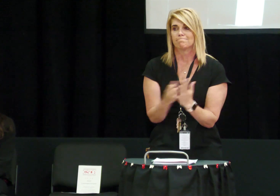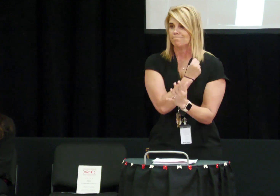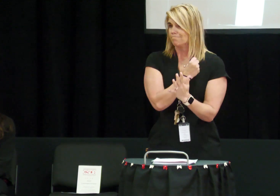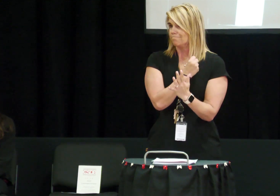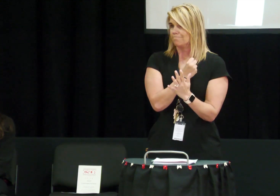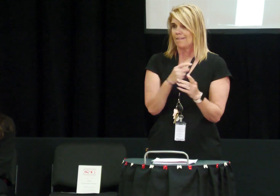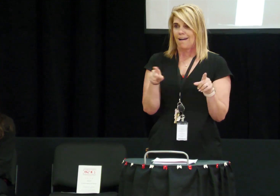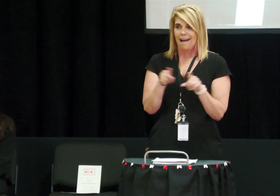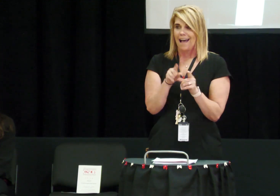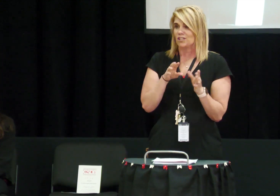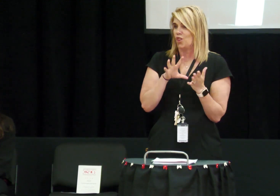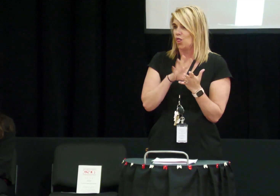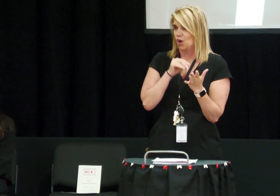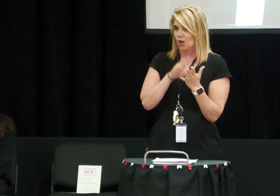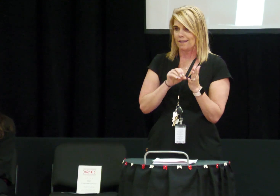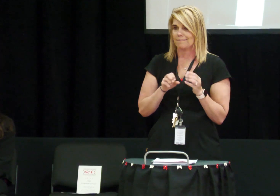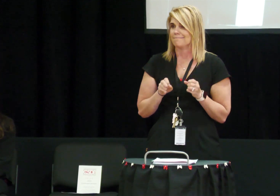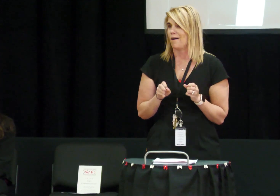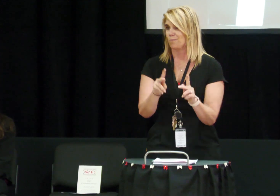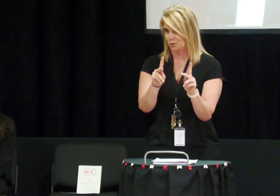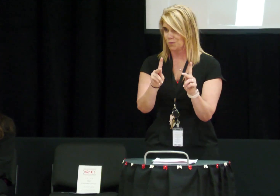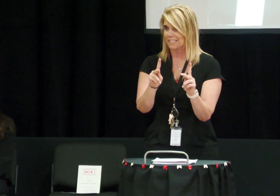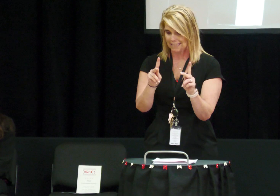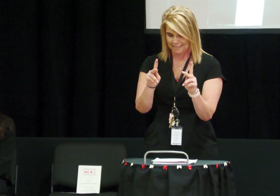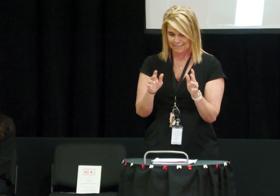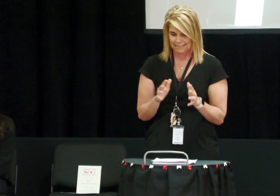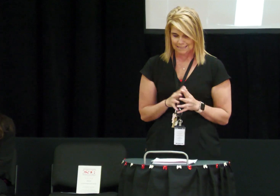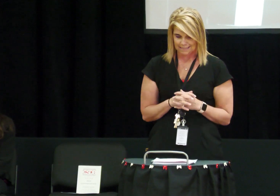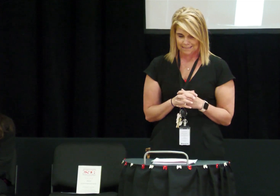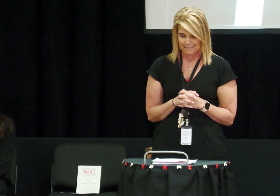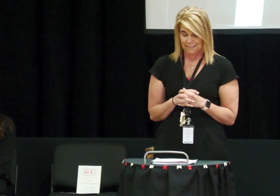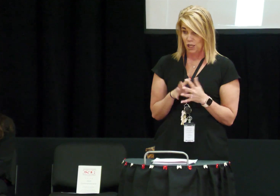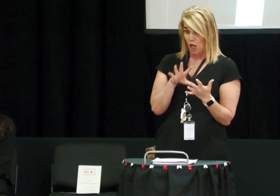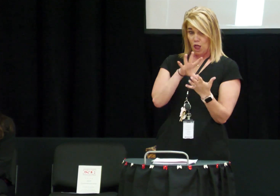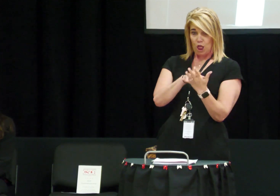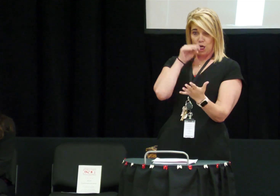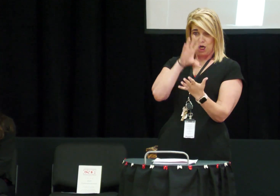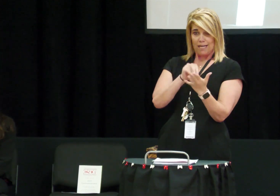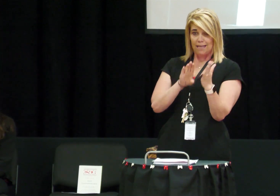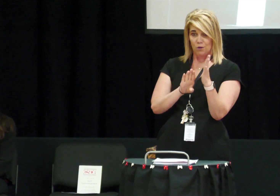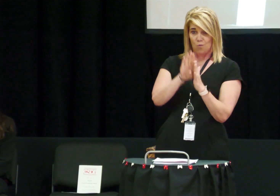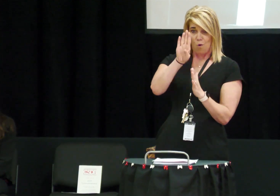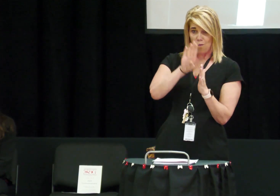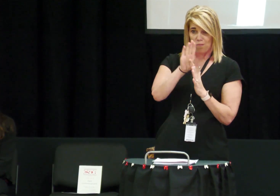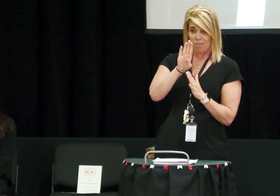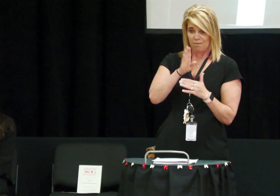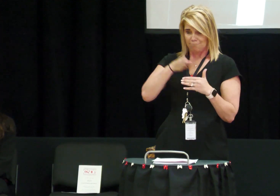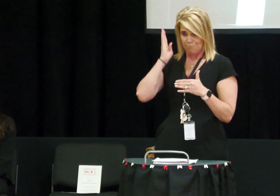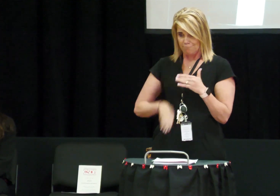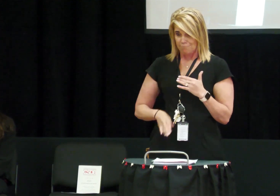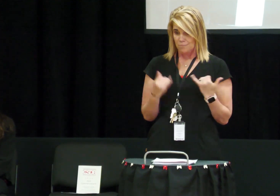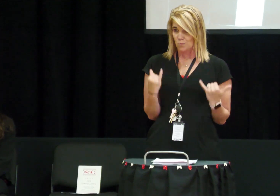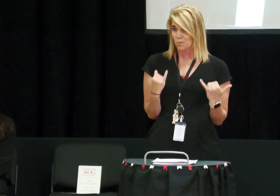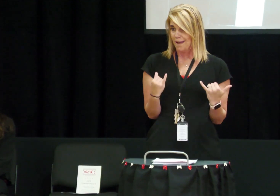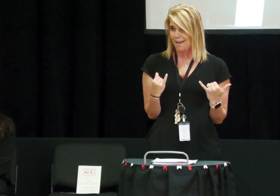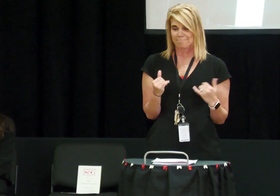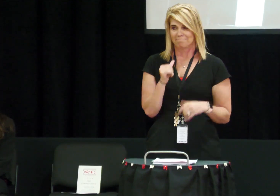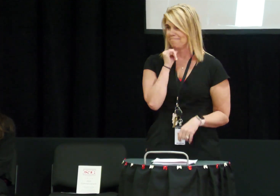And when you see an opportunity, seize it. And learning opportunities. Learning and growth, it's